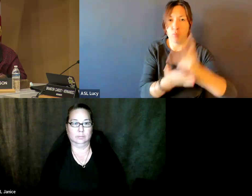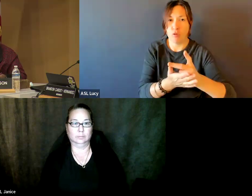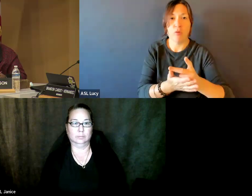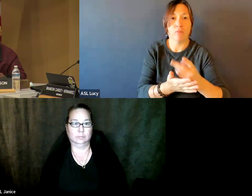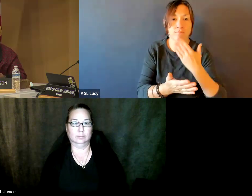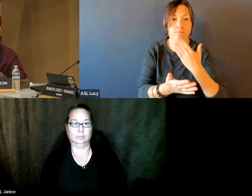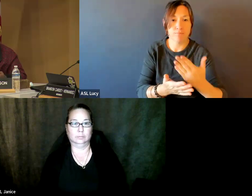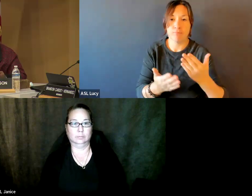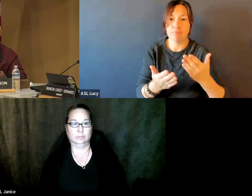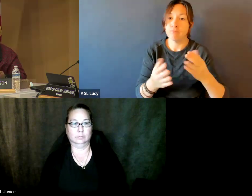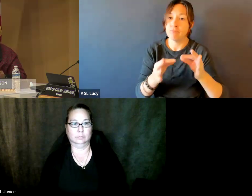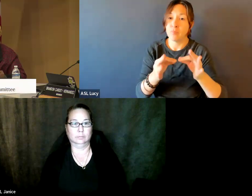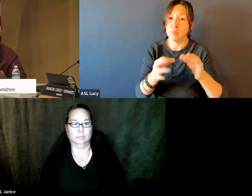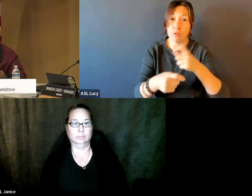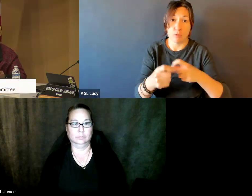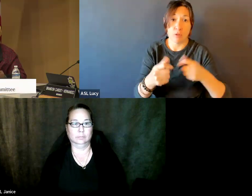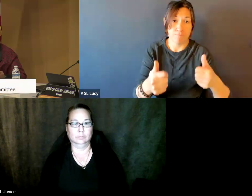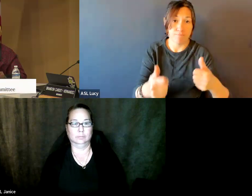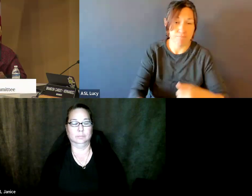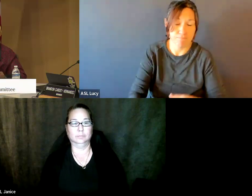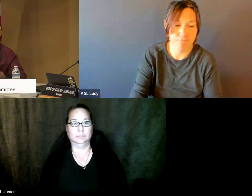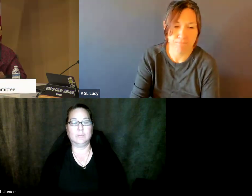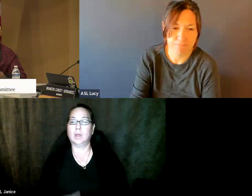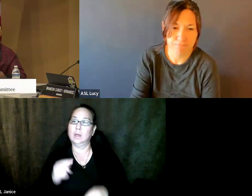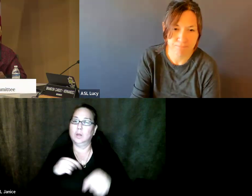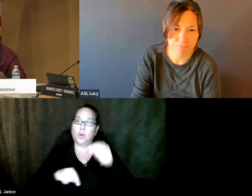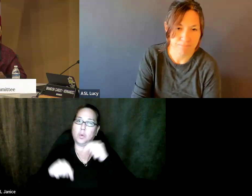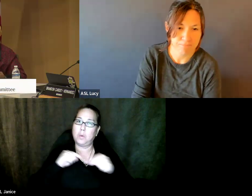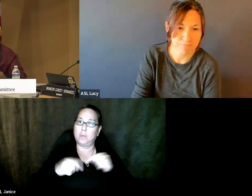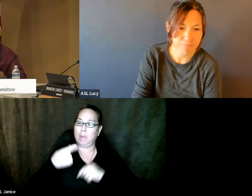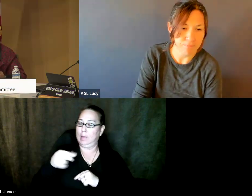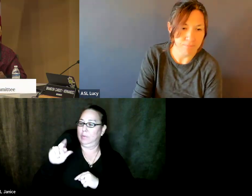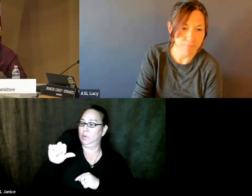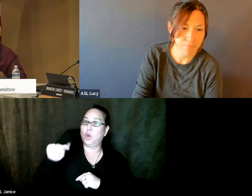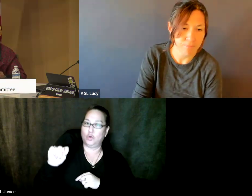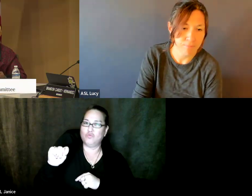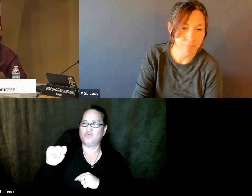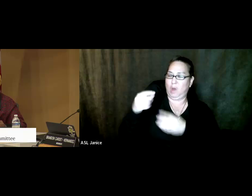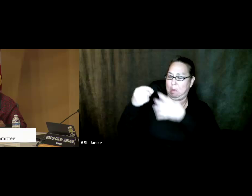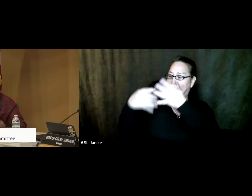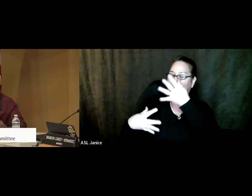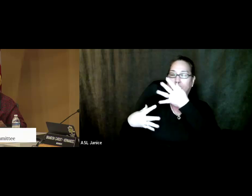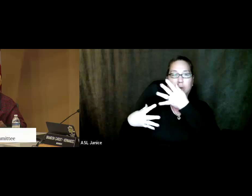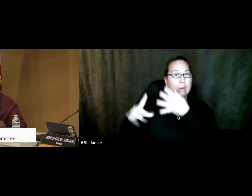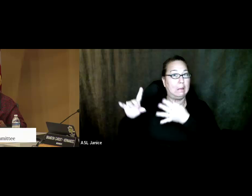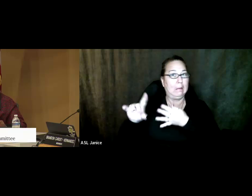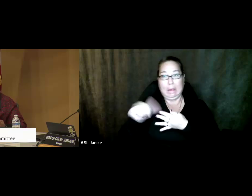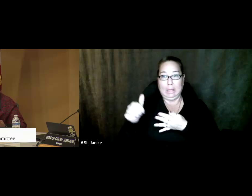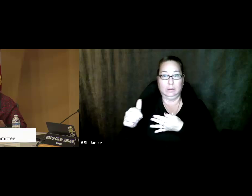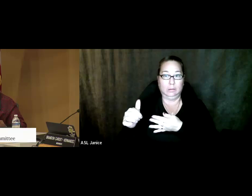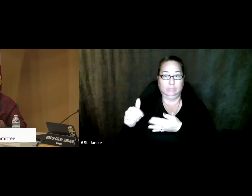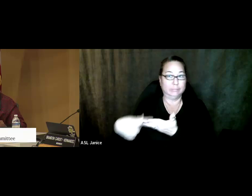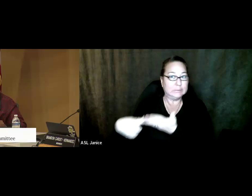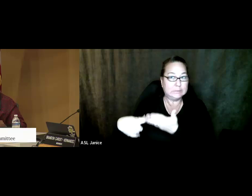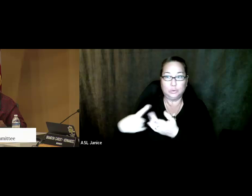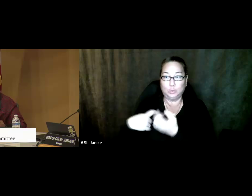I want to go back now to the grants. Are there any questions or issues amongst the grant package?